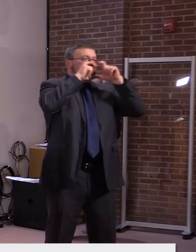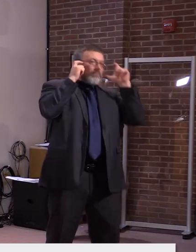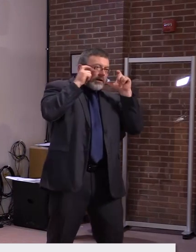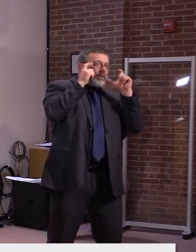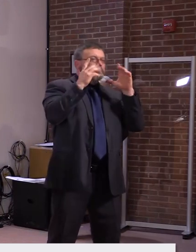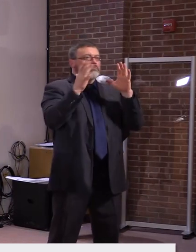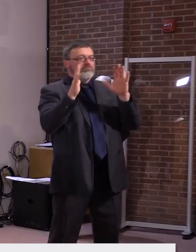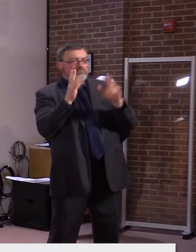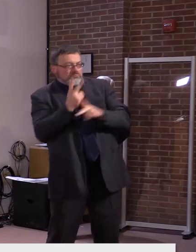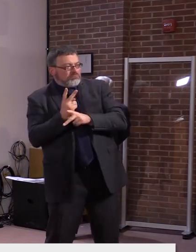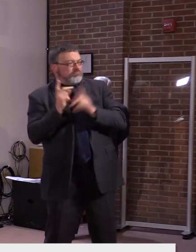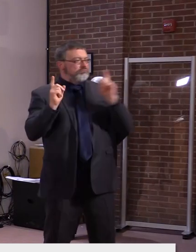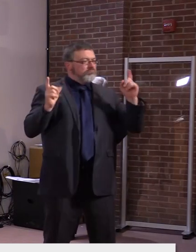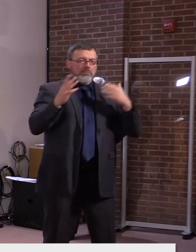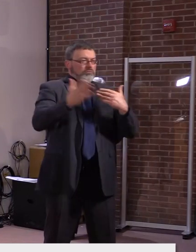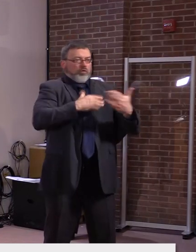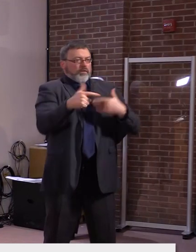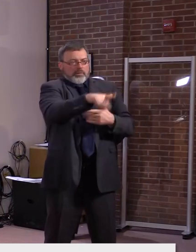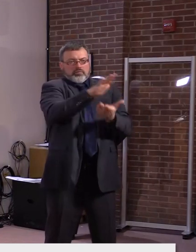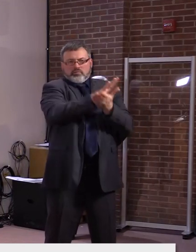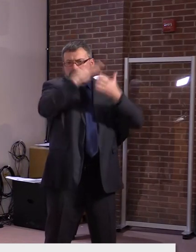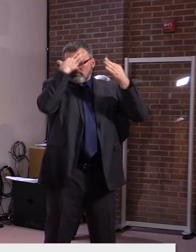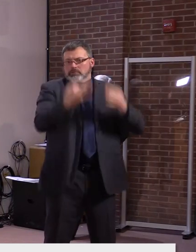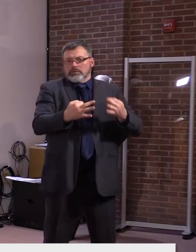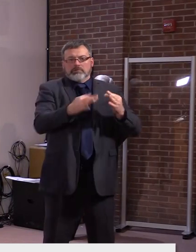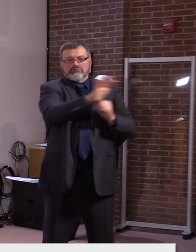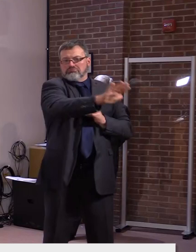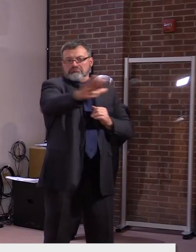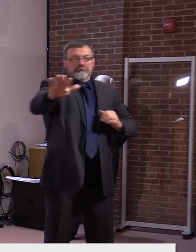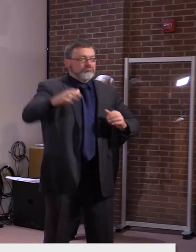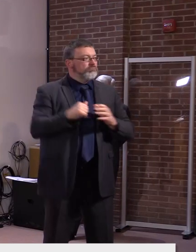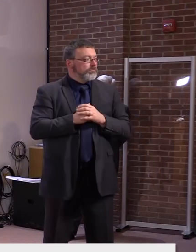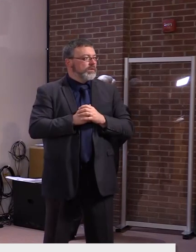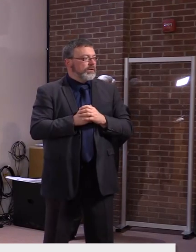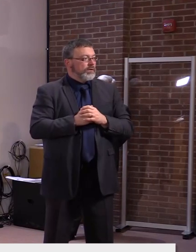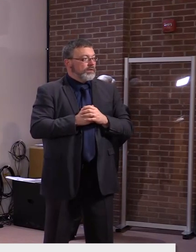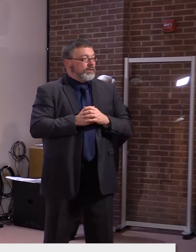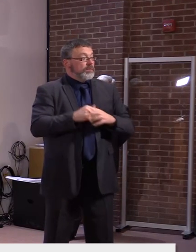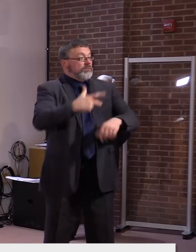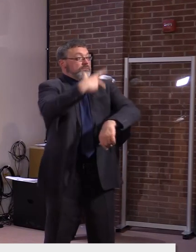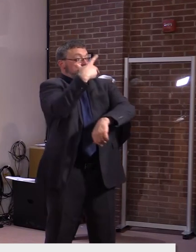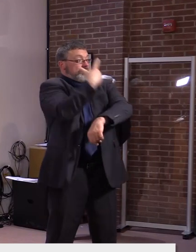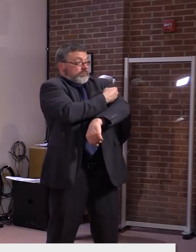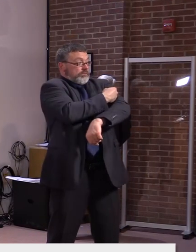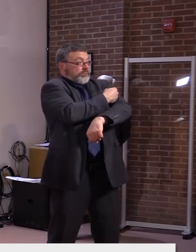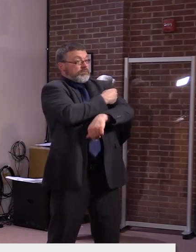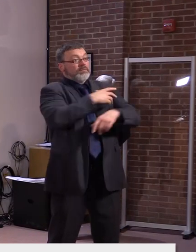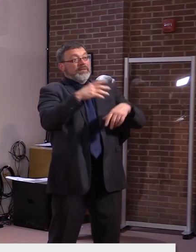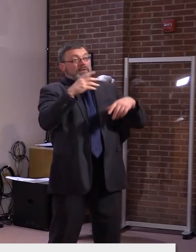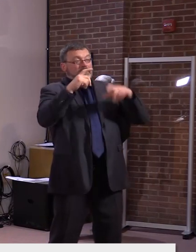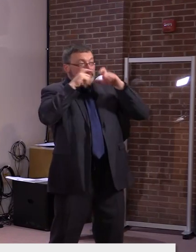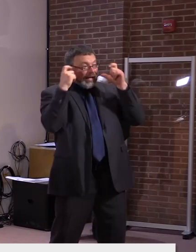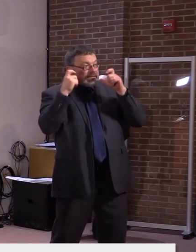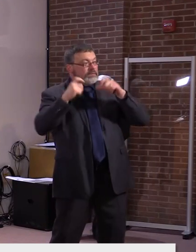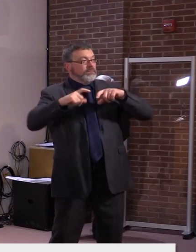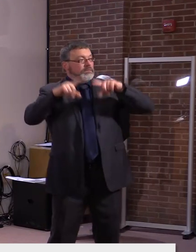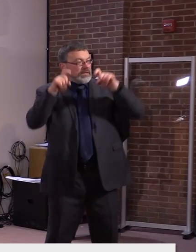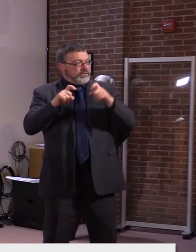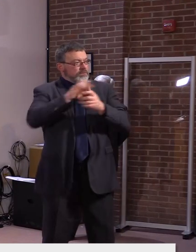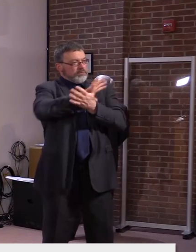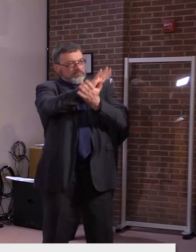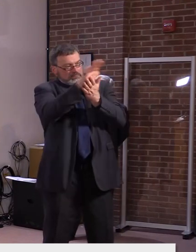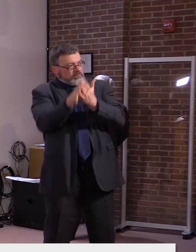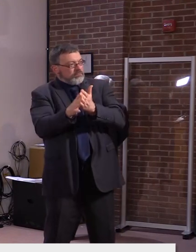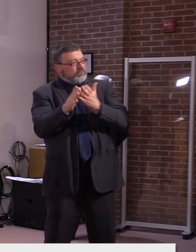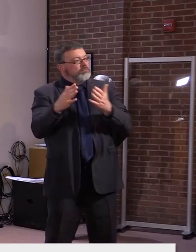Similar recommendations around vaccinations, masking, testing, and spectators are being shared with recreational youth sports organizations